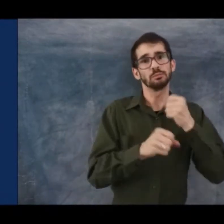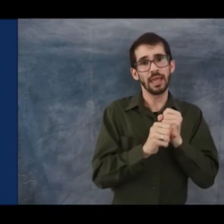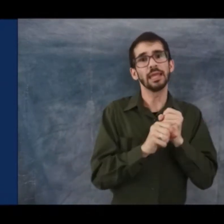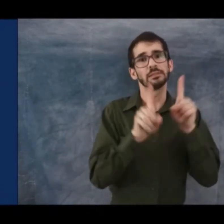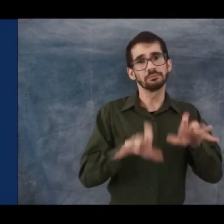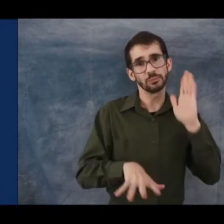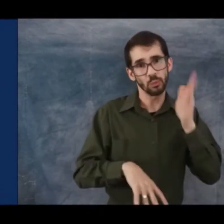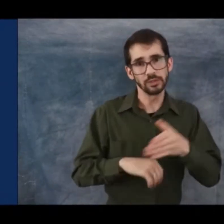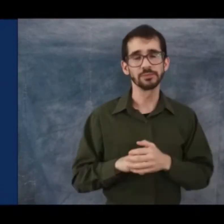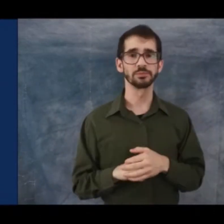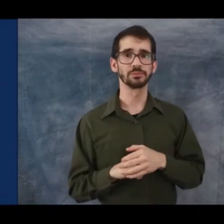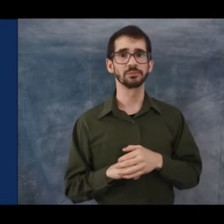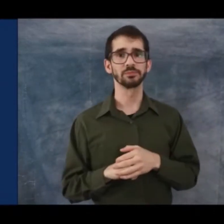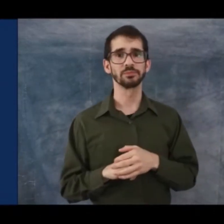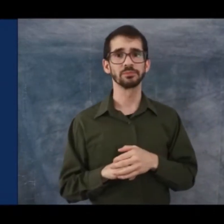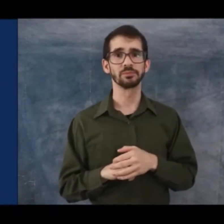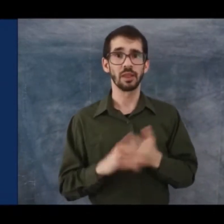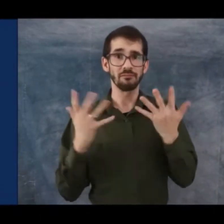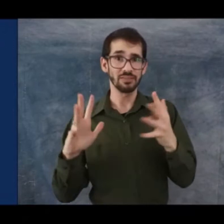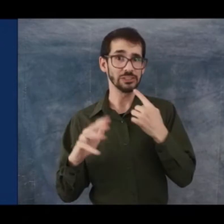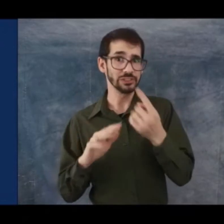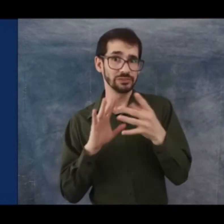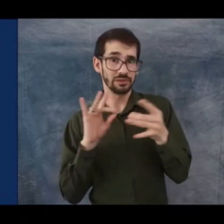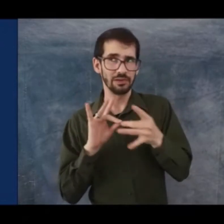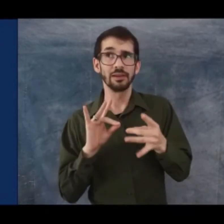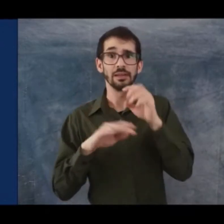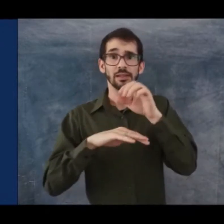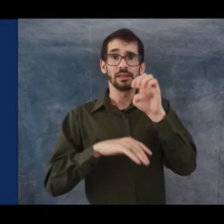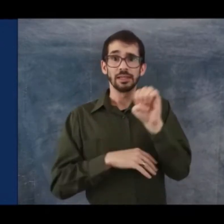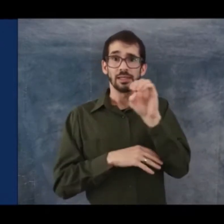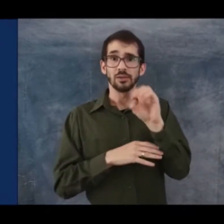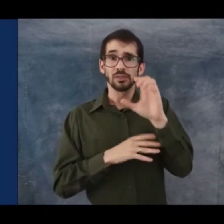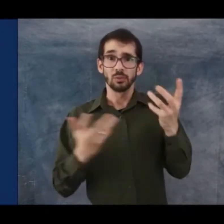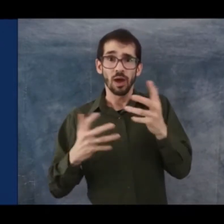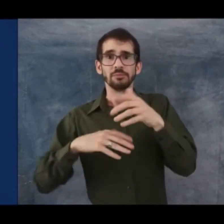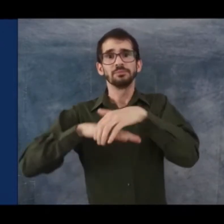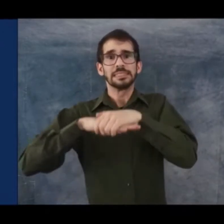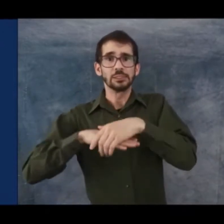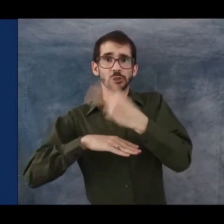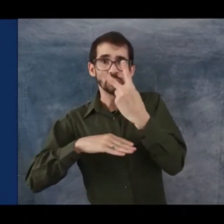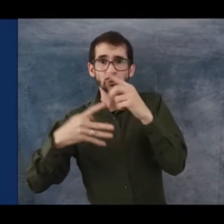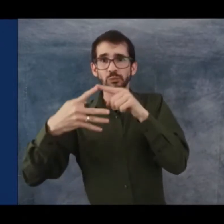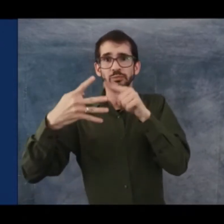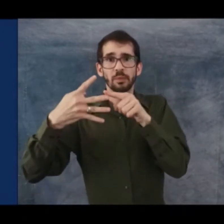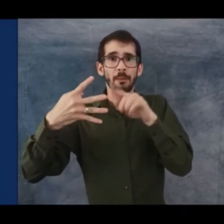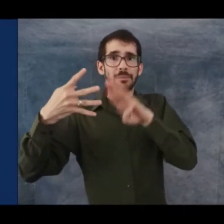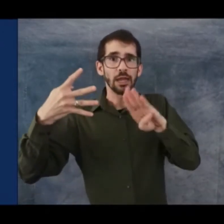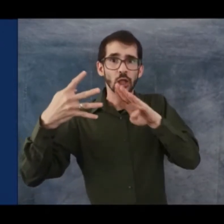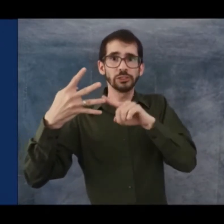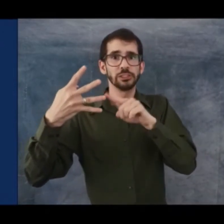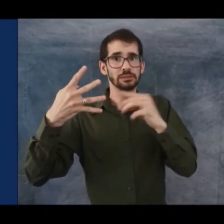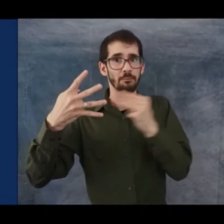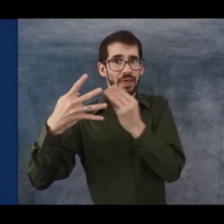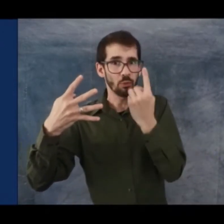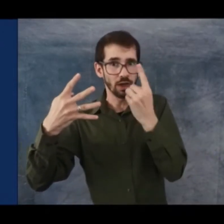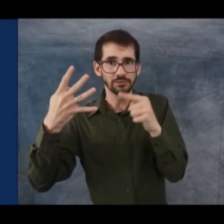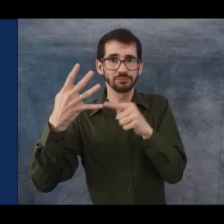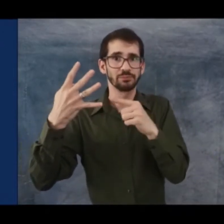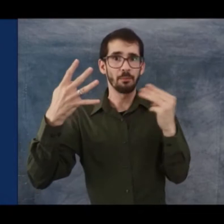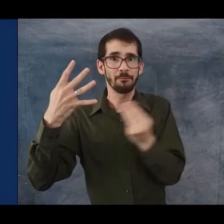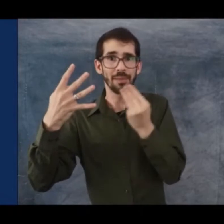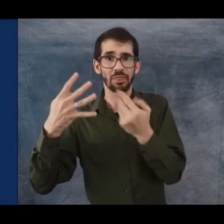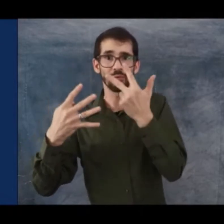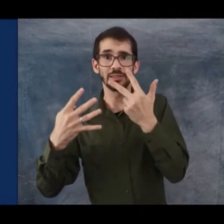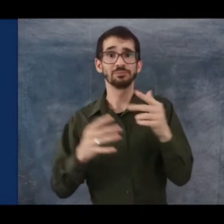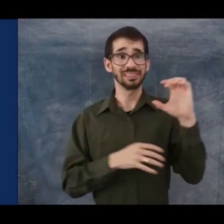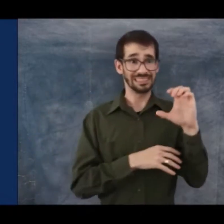As mentioned previously, EOC courses include English 2, Biology, Math 1, and Math 3. CTE state-tested